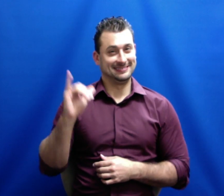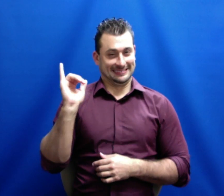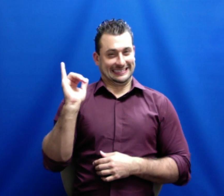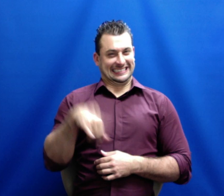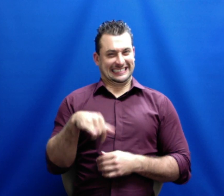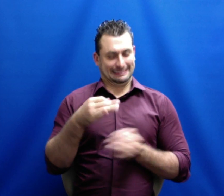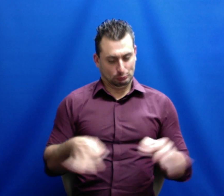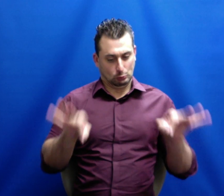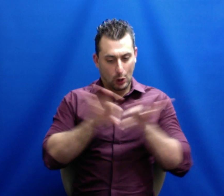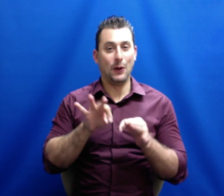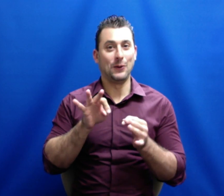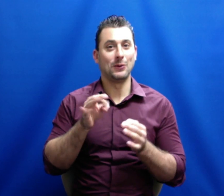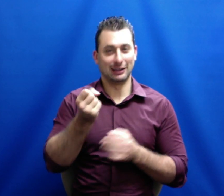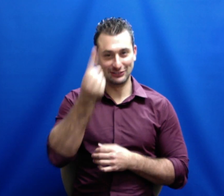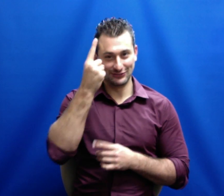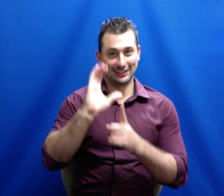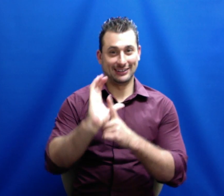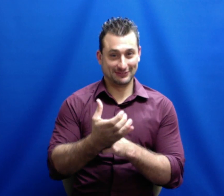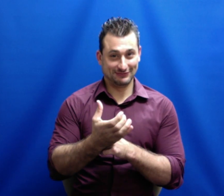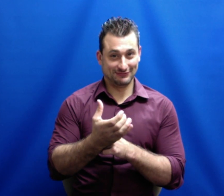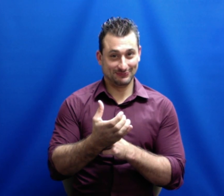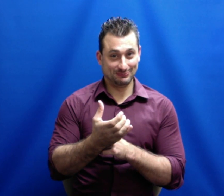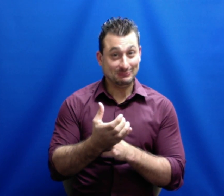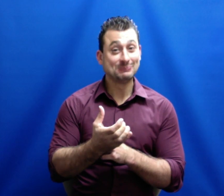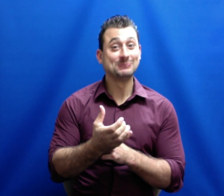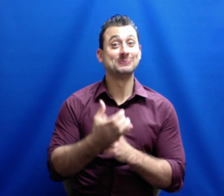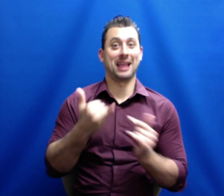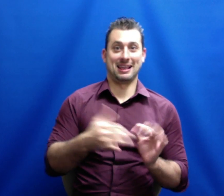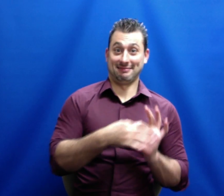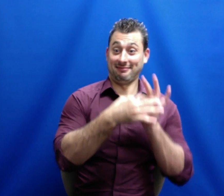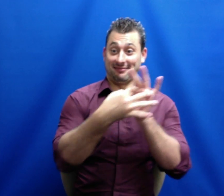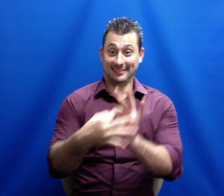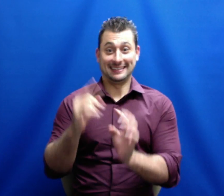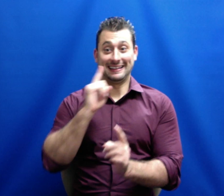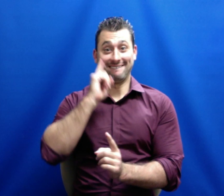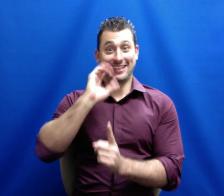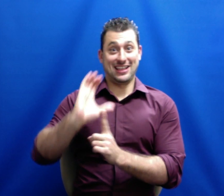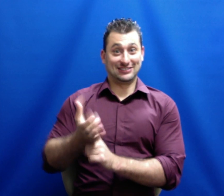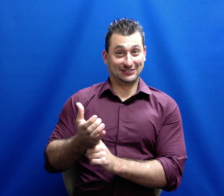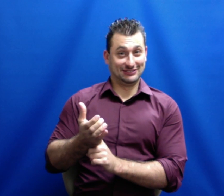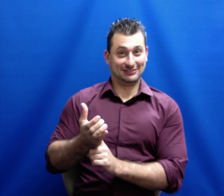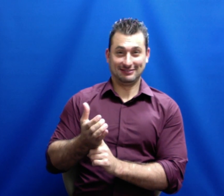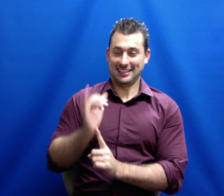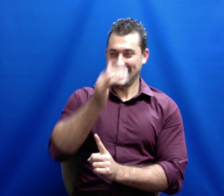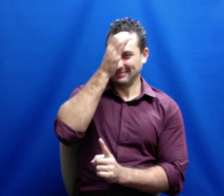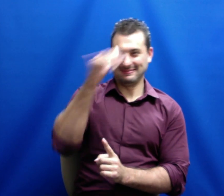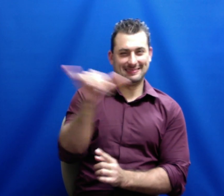sees the whole person. He went in without a full understanding of the culture. Now apply that to deaf culture, very similar